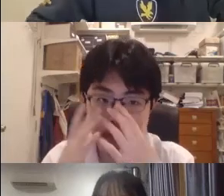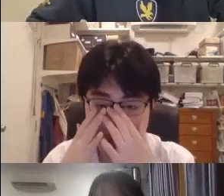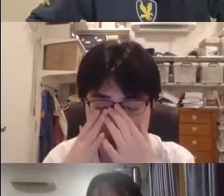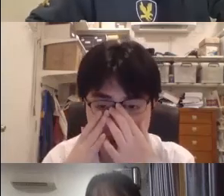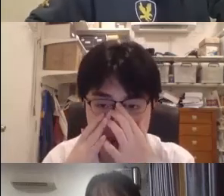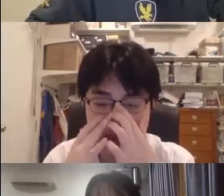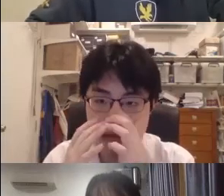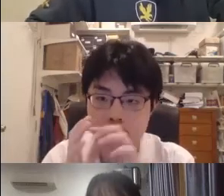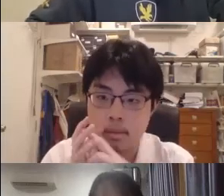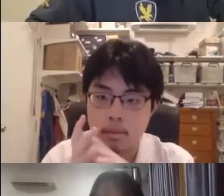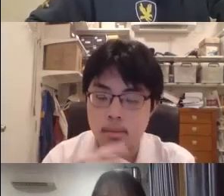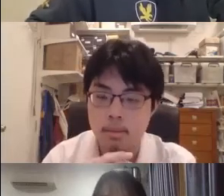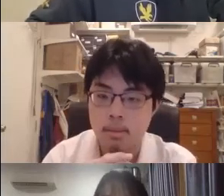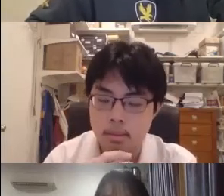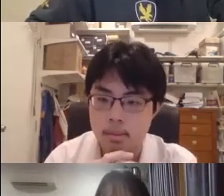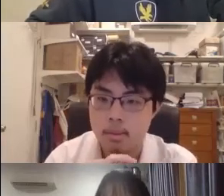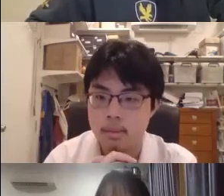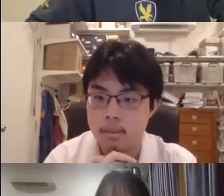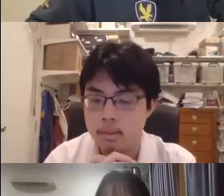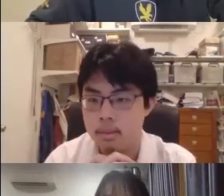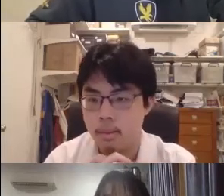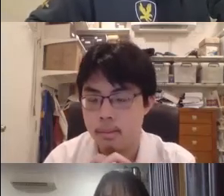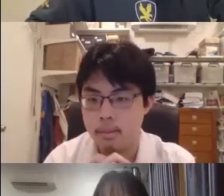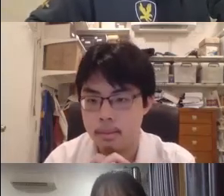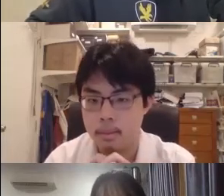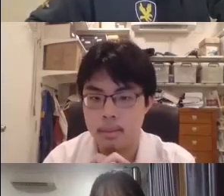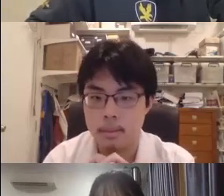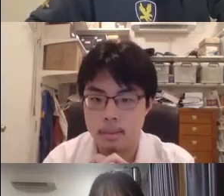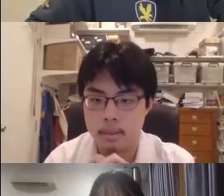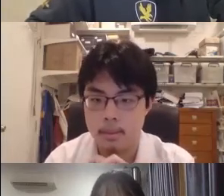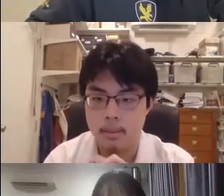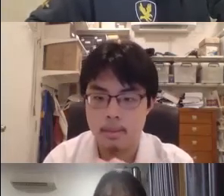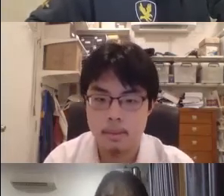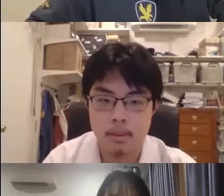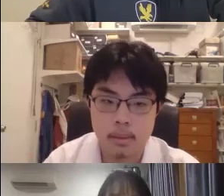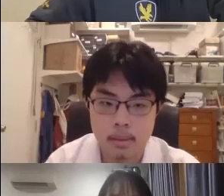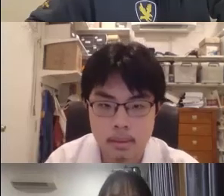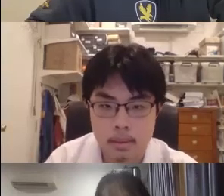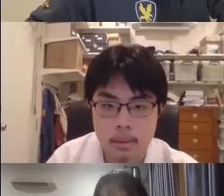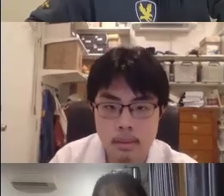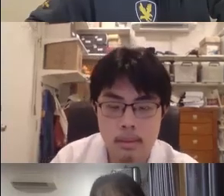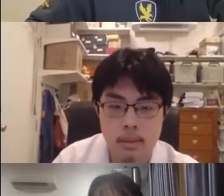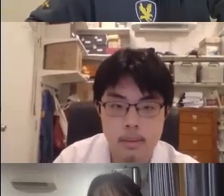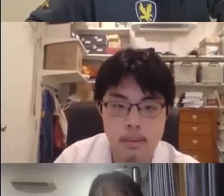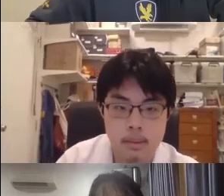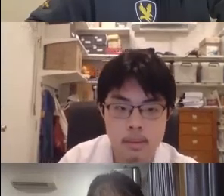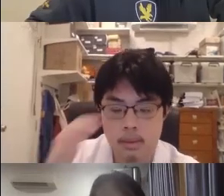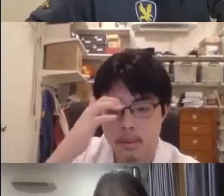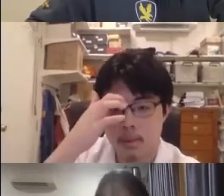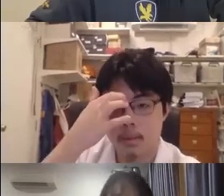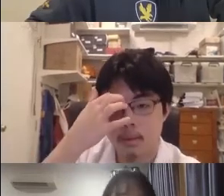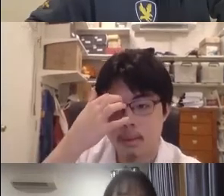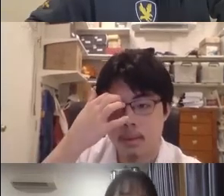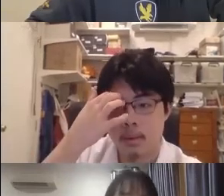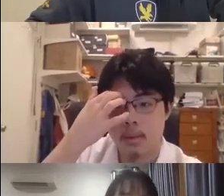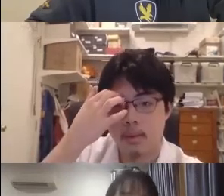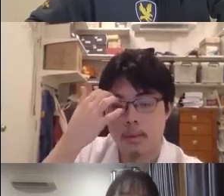sign language used by the British, the Australians, and the New Zealand. People in New